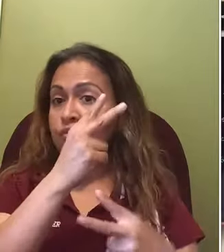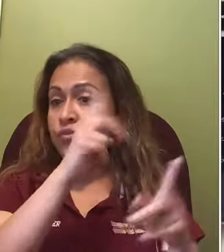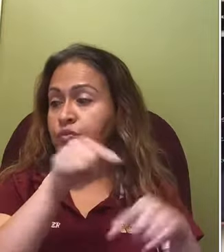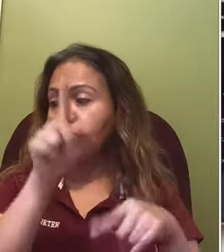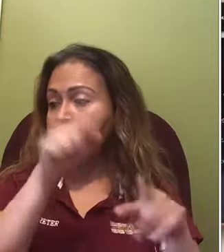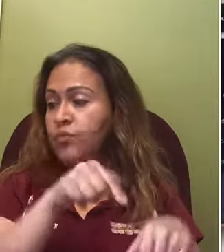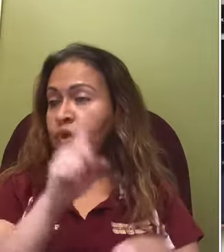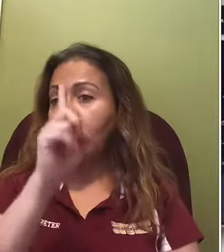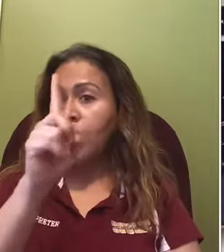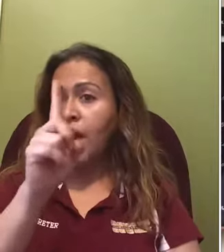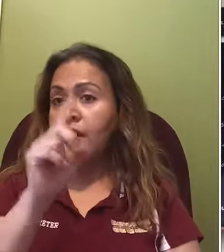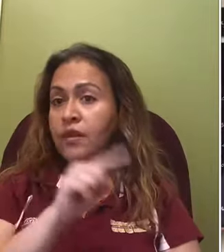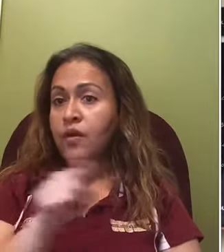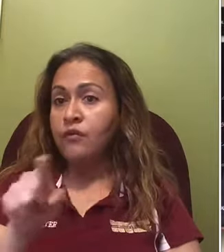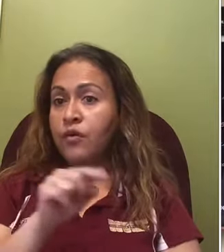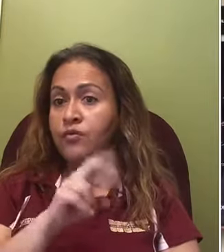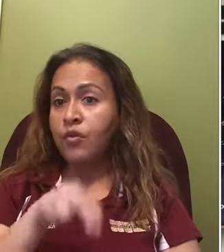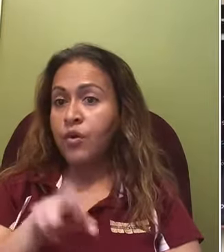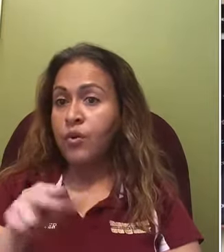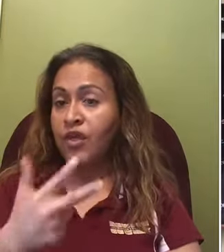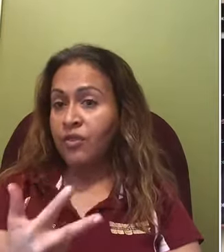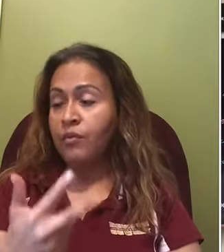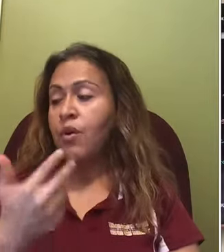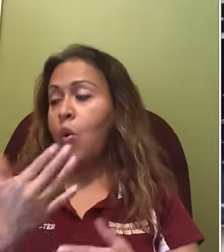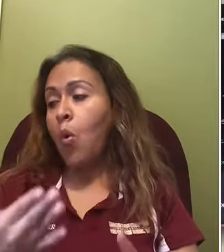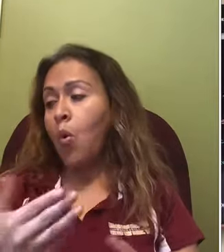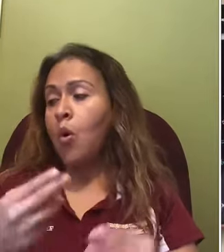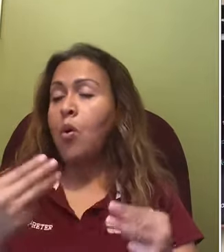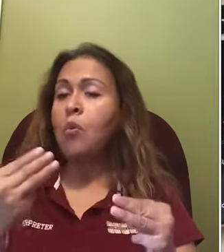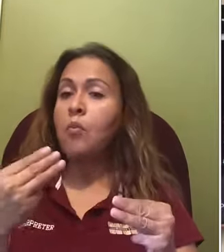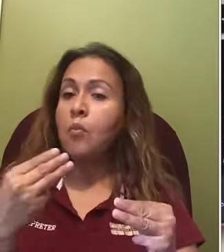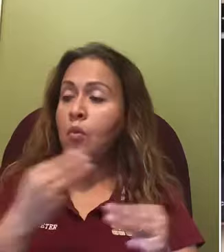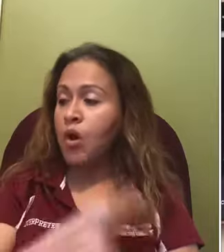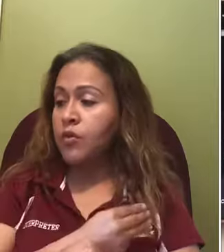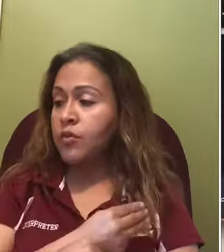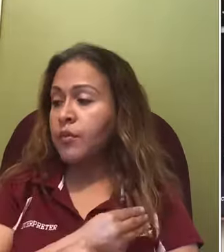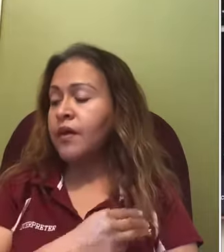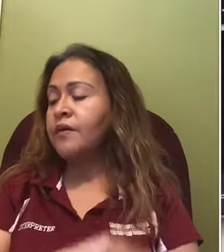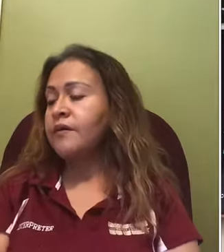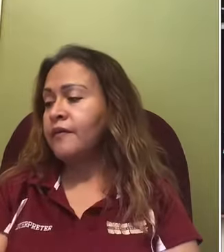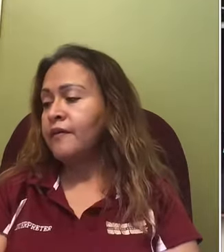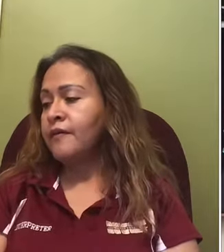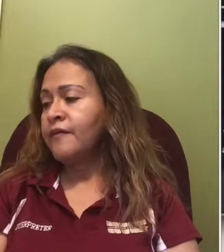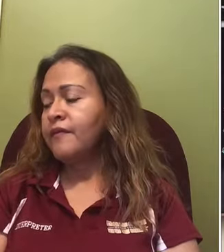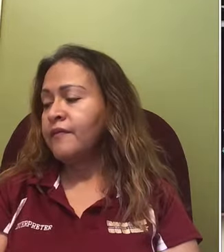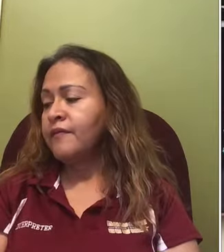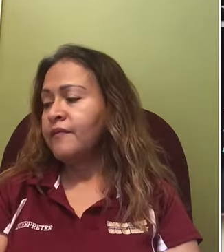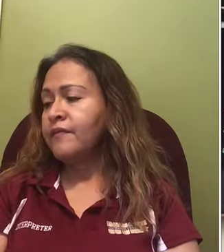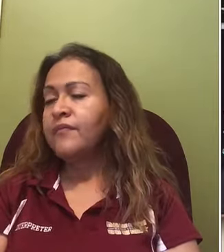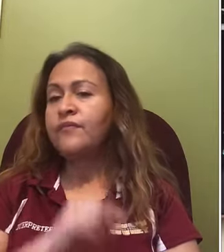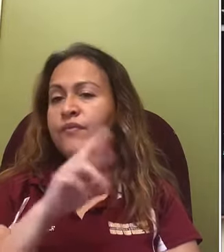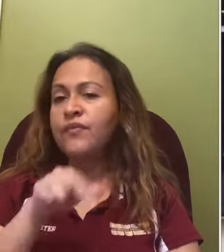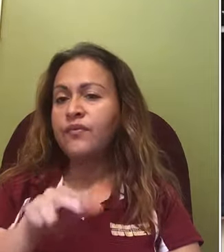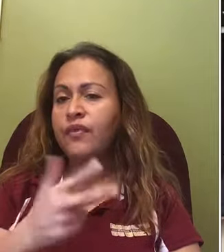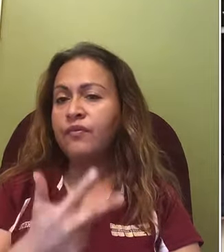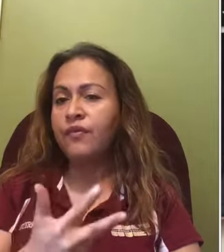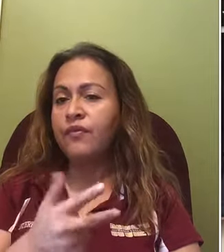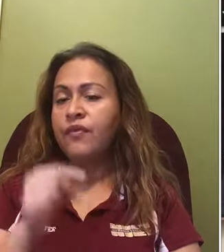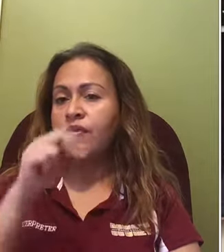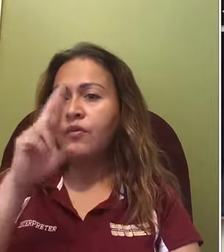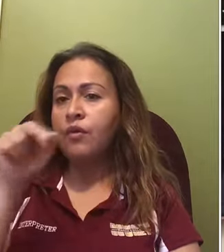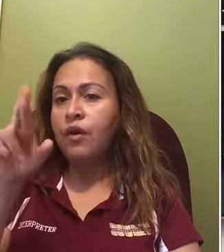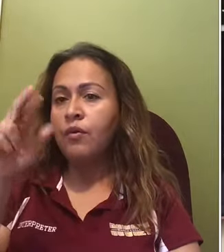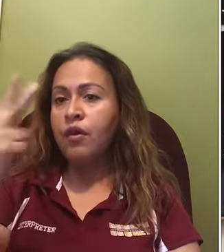over the square root of 3. Or we can multiply the numerator and the denominator by the square root of 3. So we have square root of